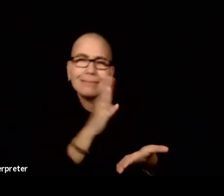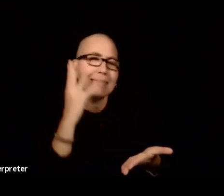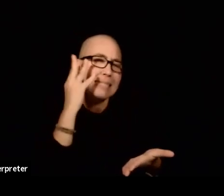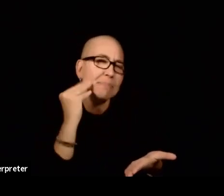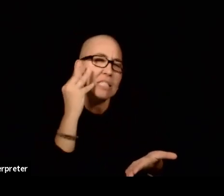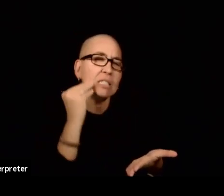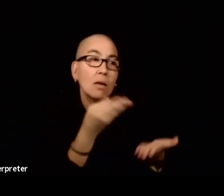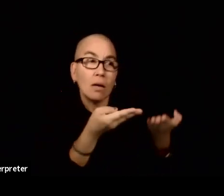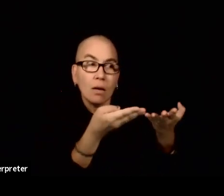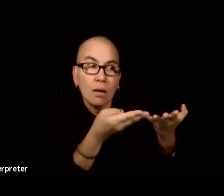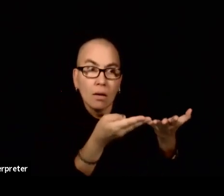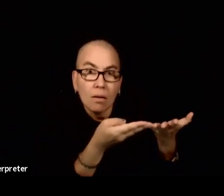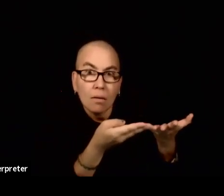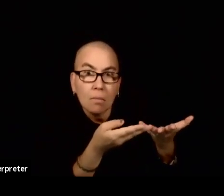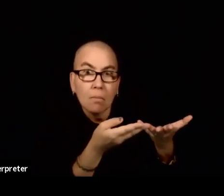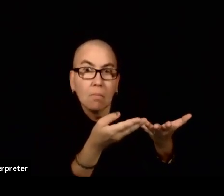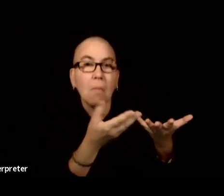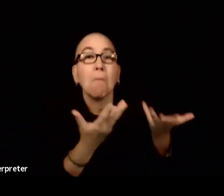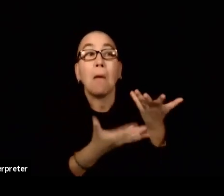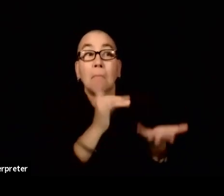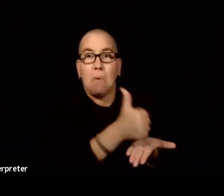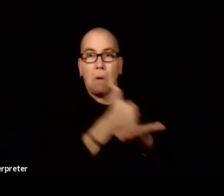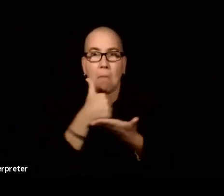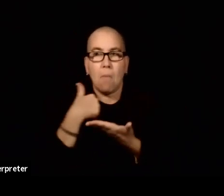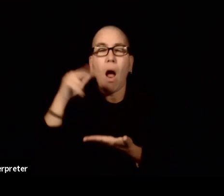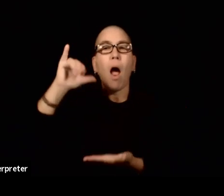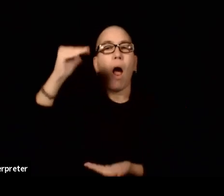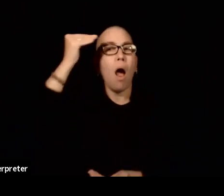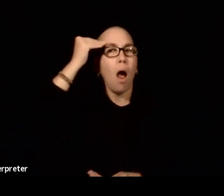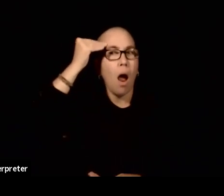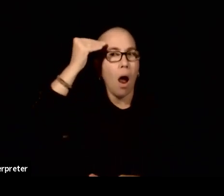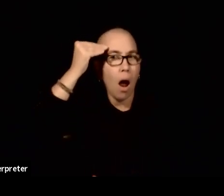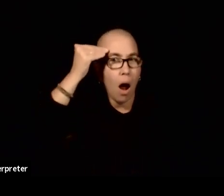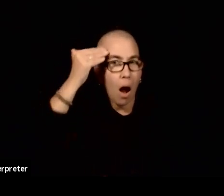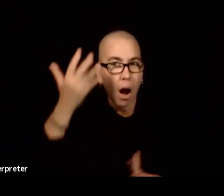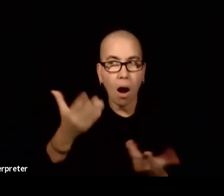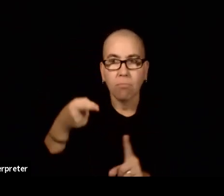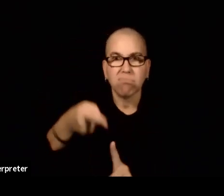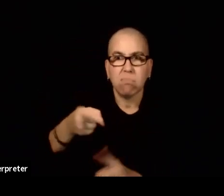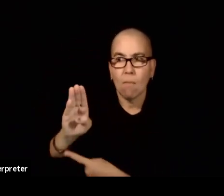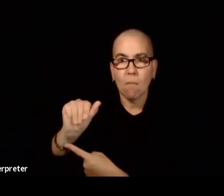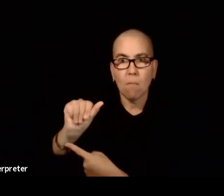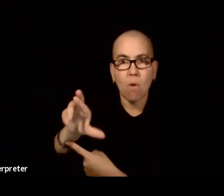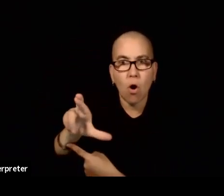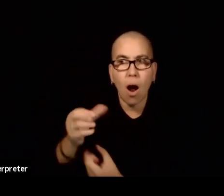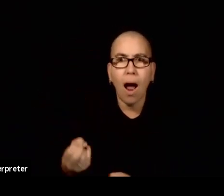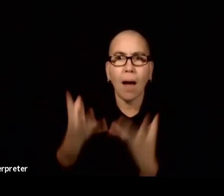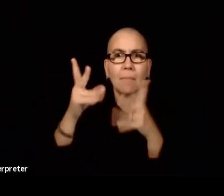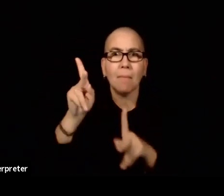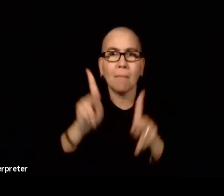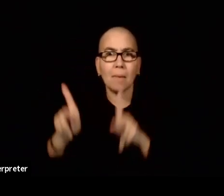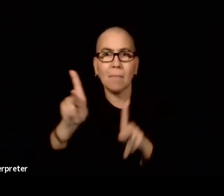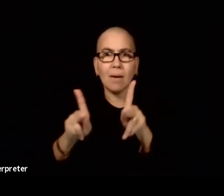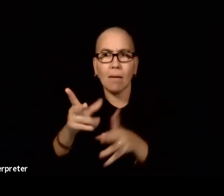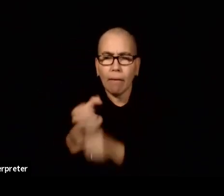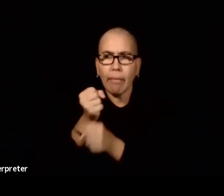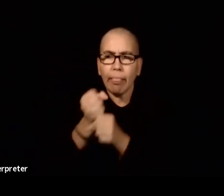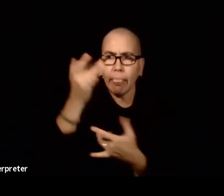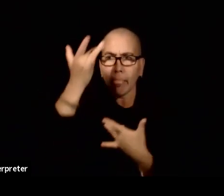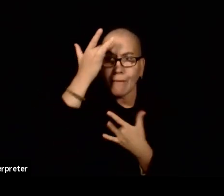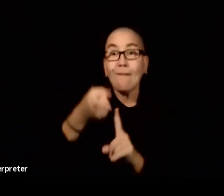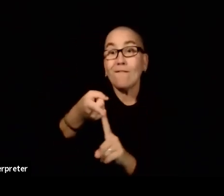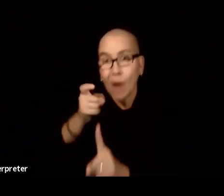cases coming from bar situations. We continue to